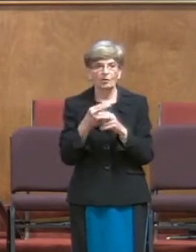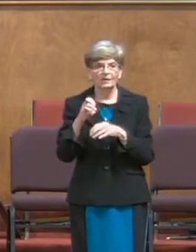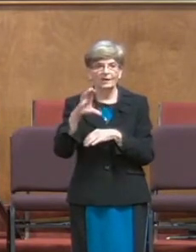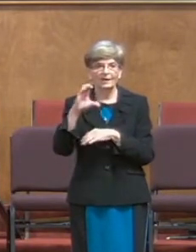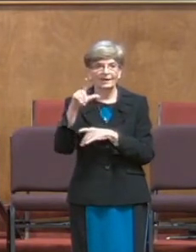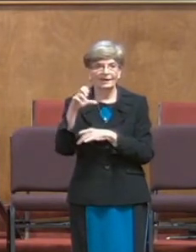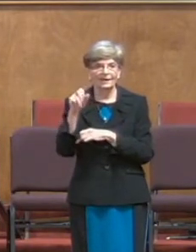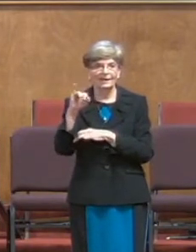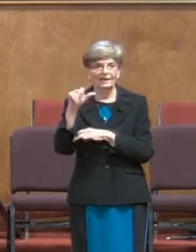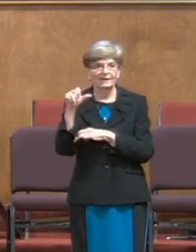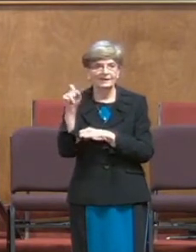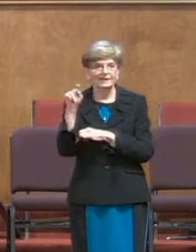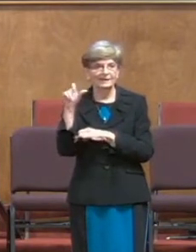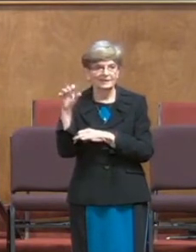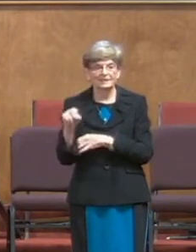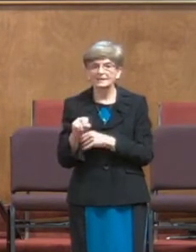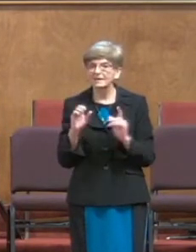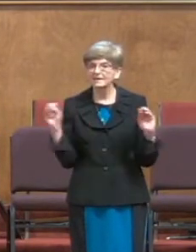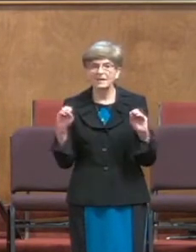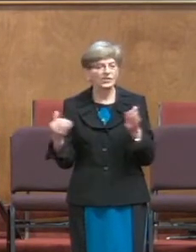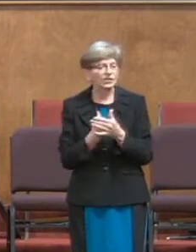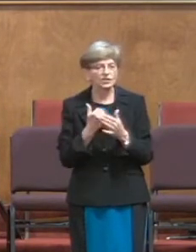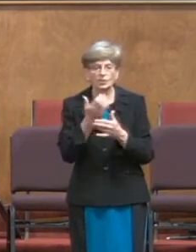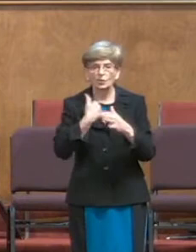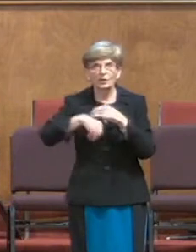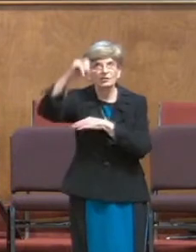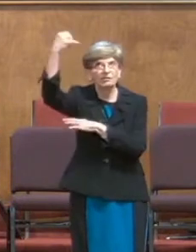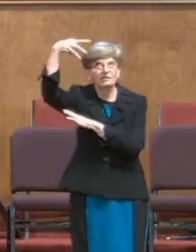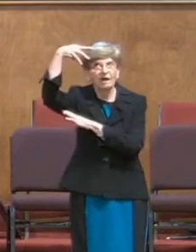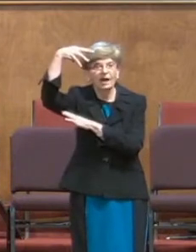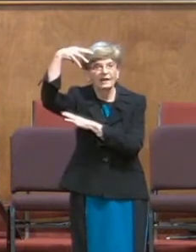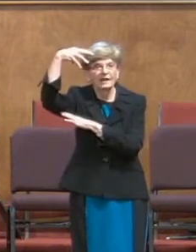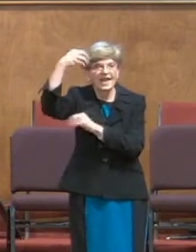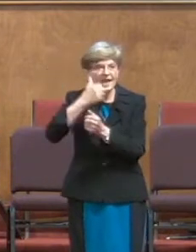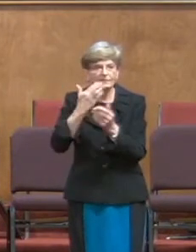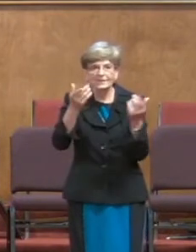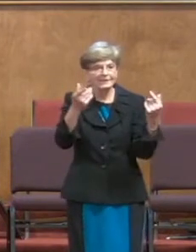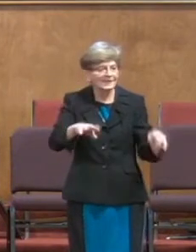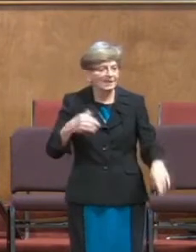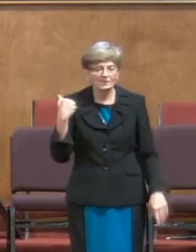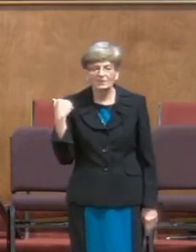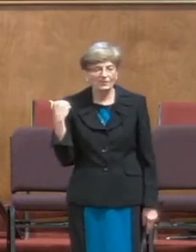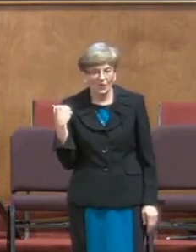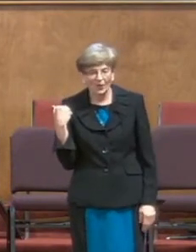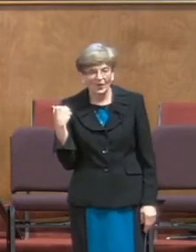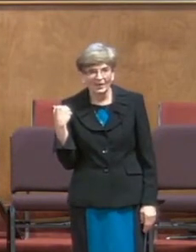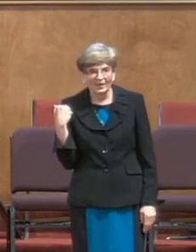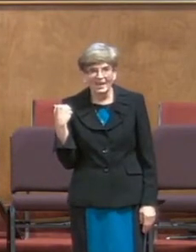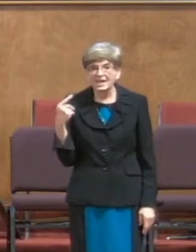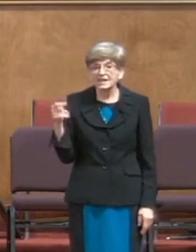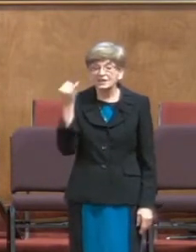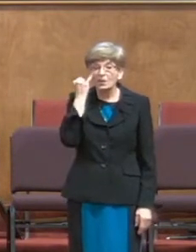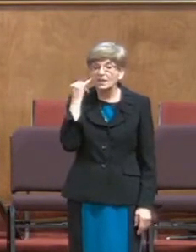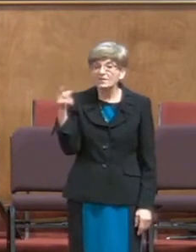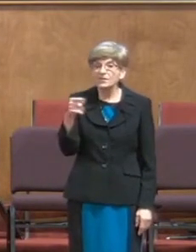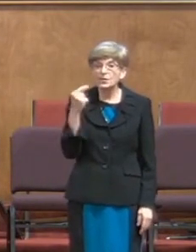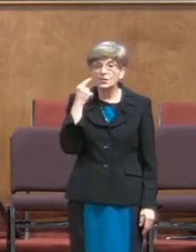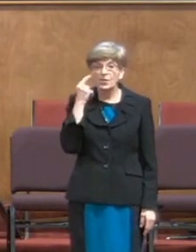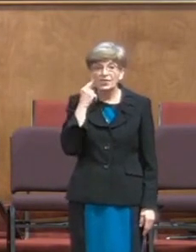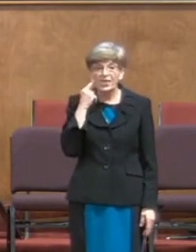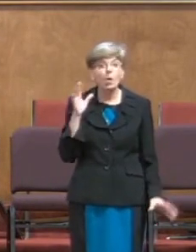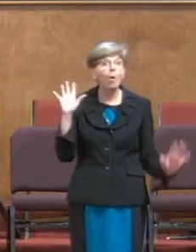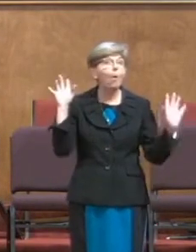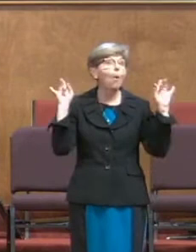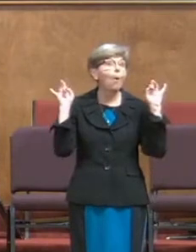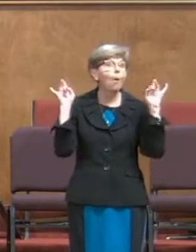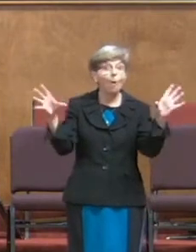the sun. All of this has been done before. And so if you think it's so bad today,